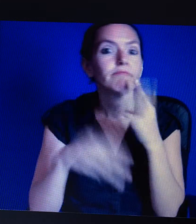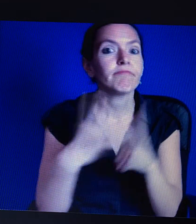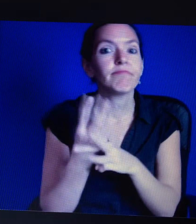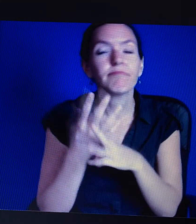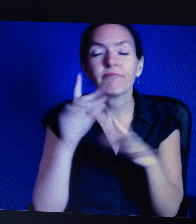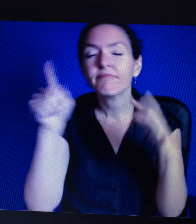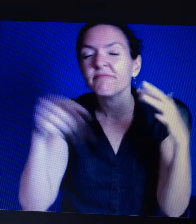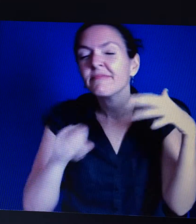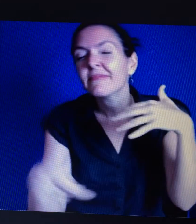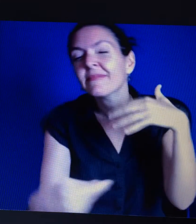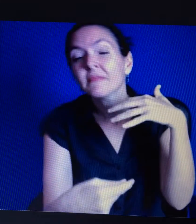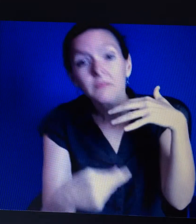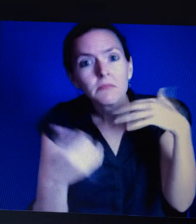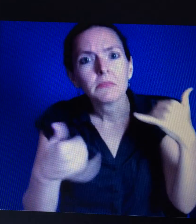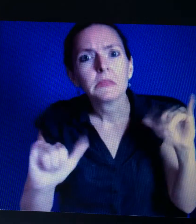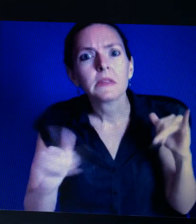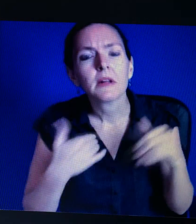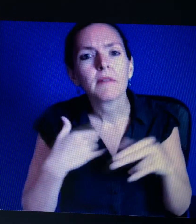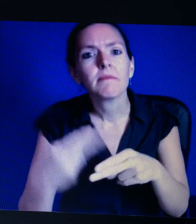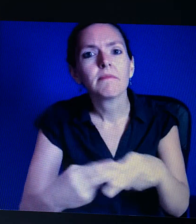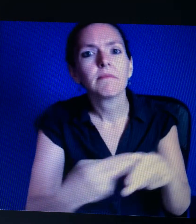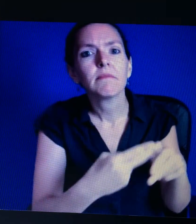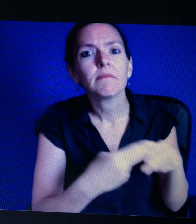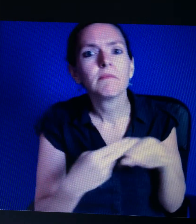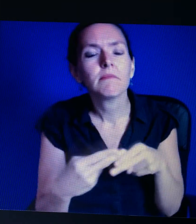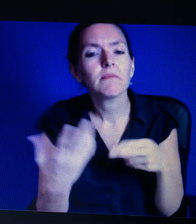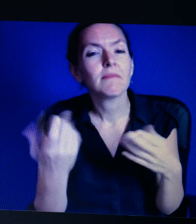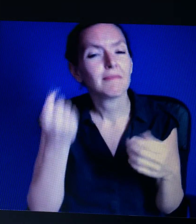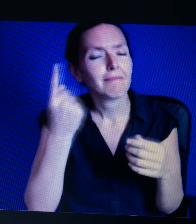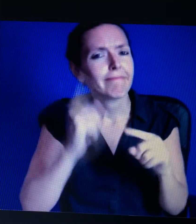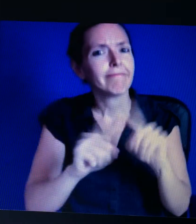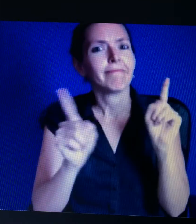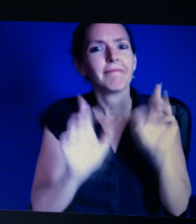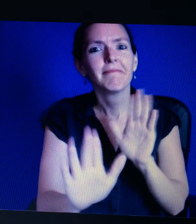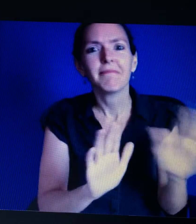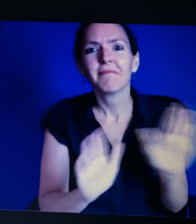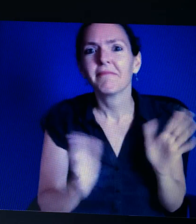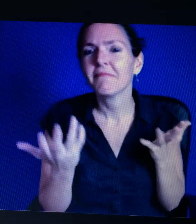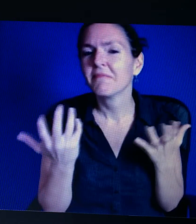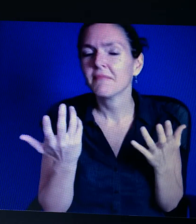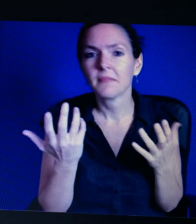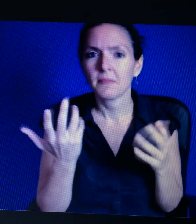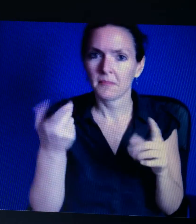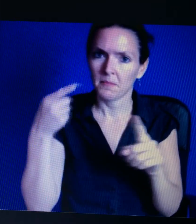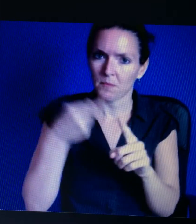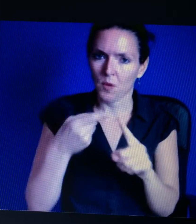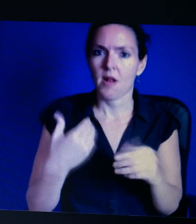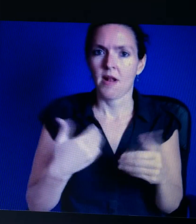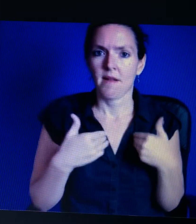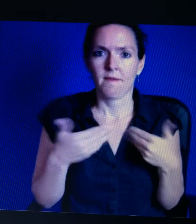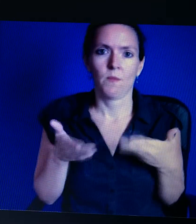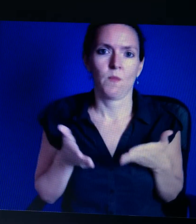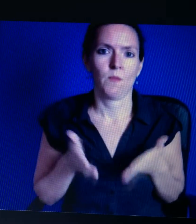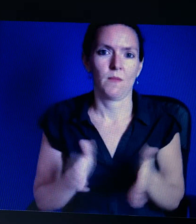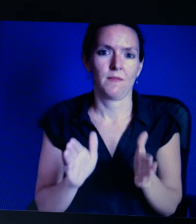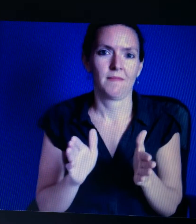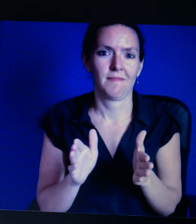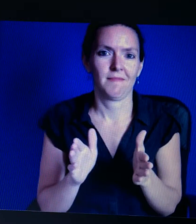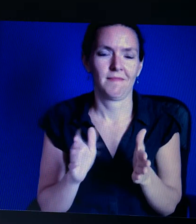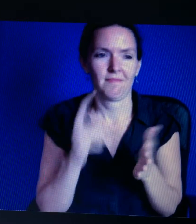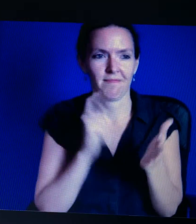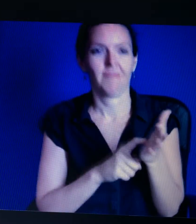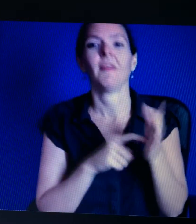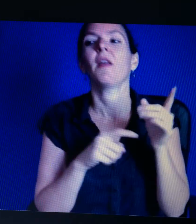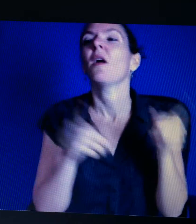All communities around the world, all the way around the world, have different names. And they're all specific to